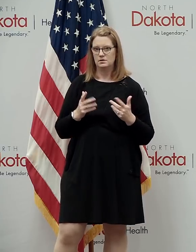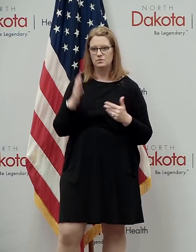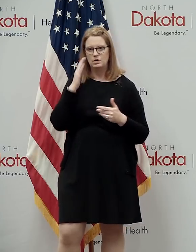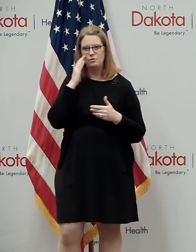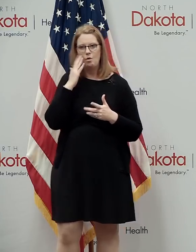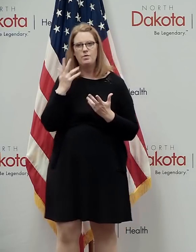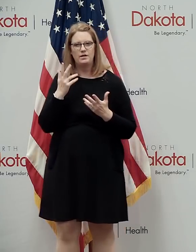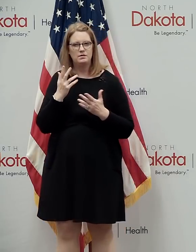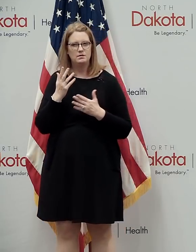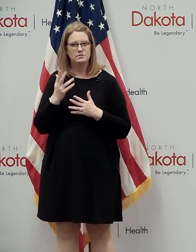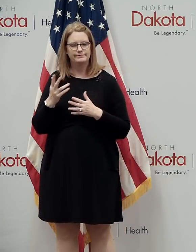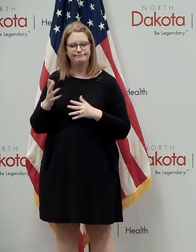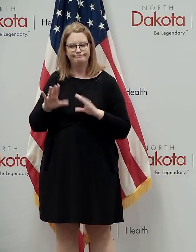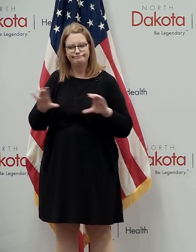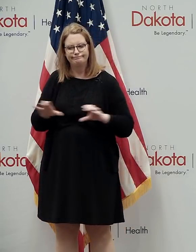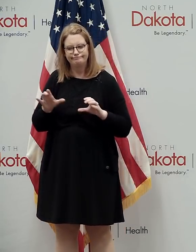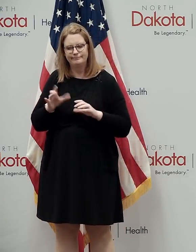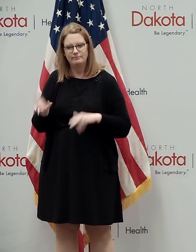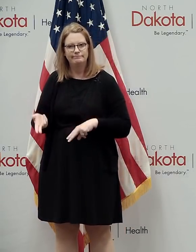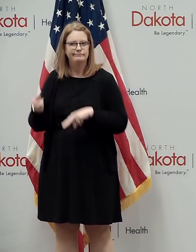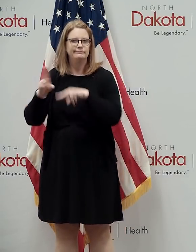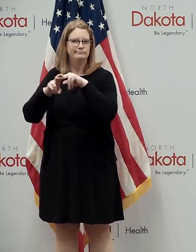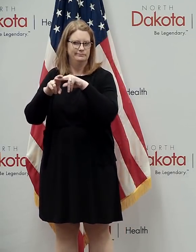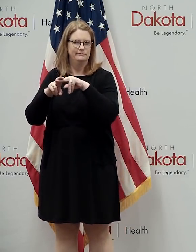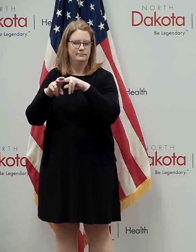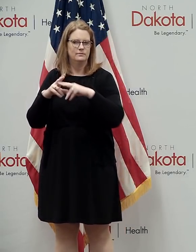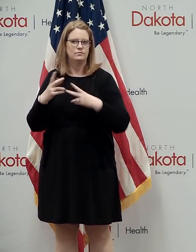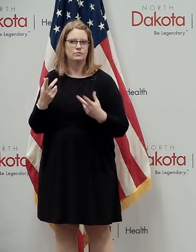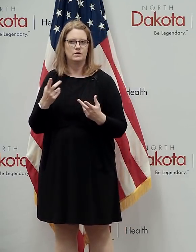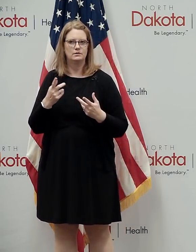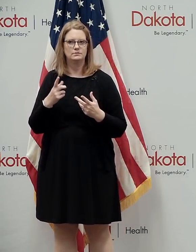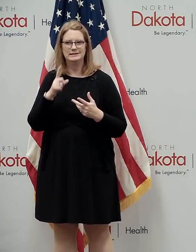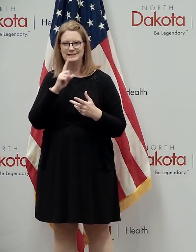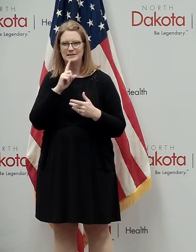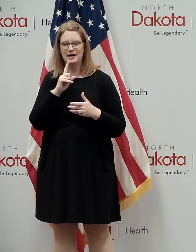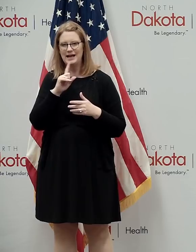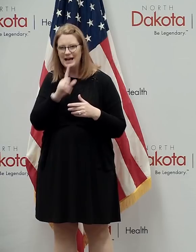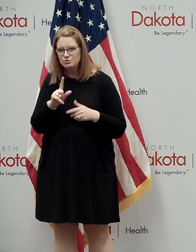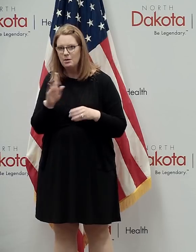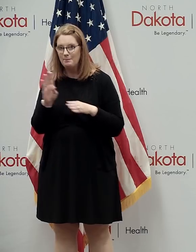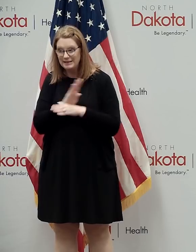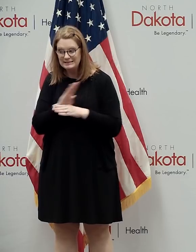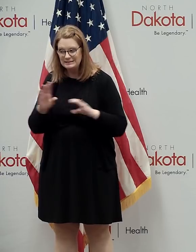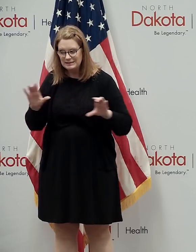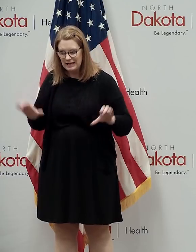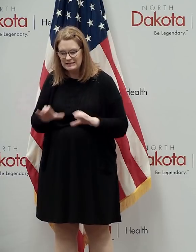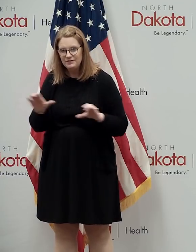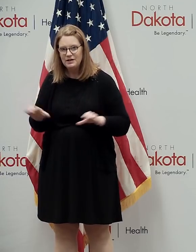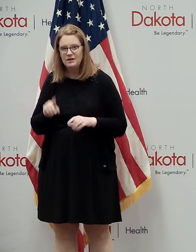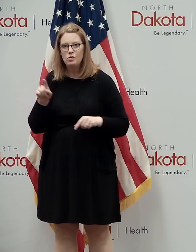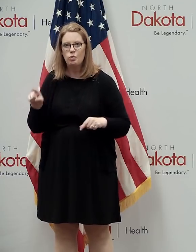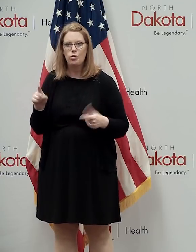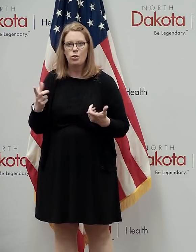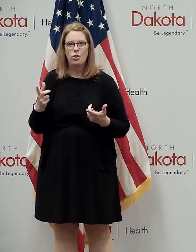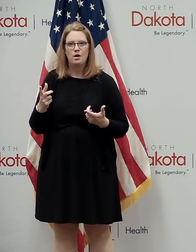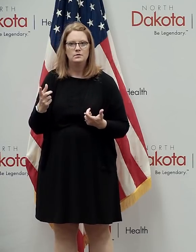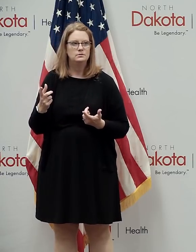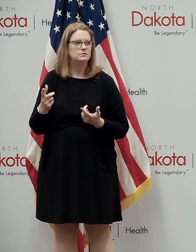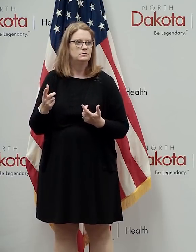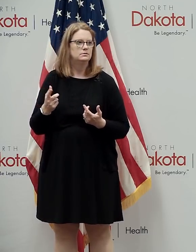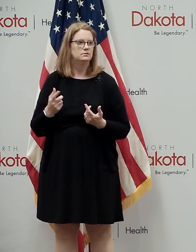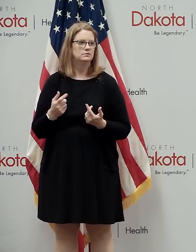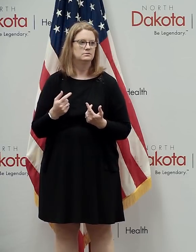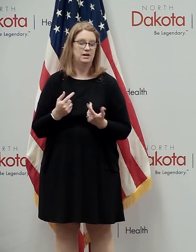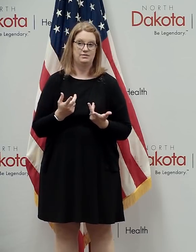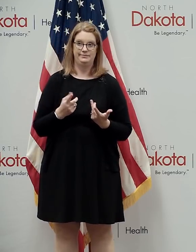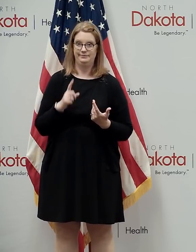up in terms of actual business activity. That's a good thing because, of course, we've got so little activity. We